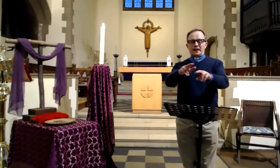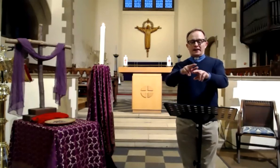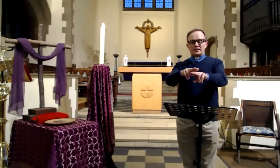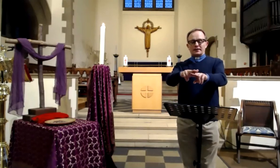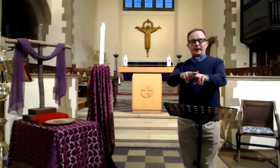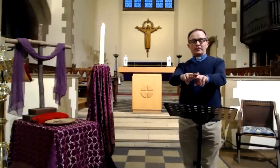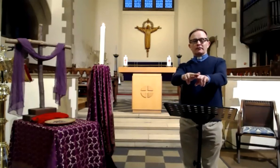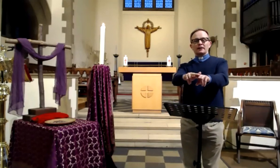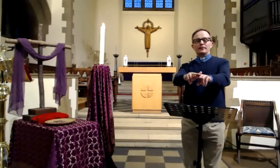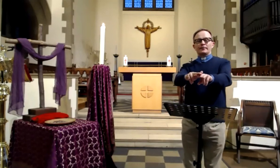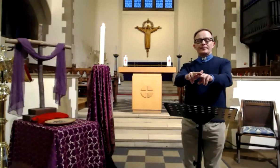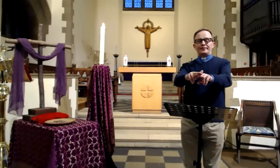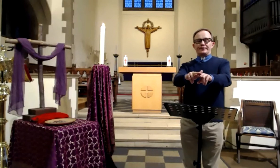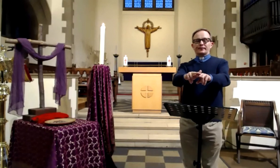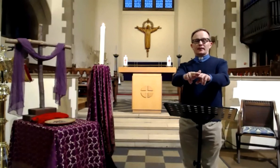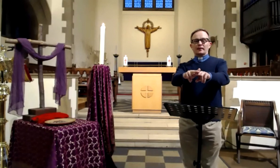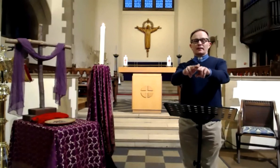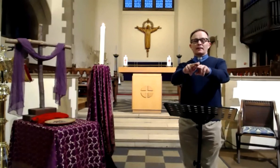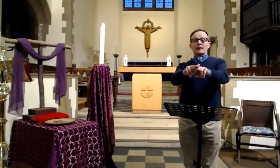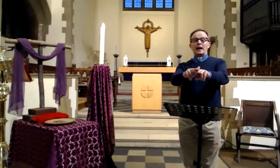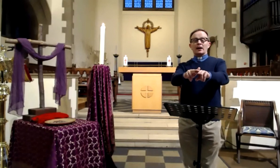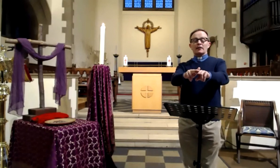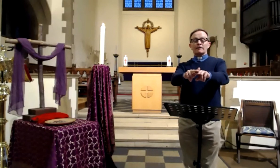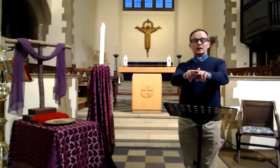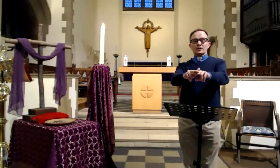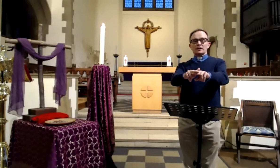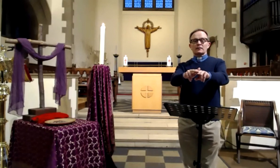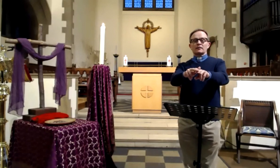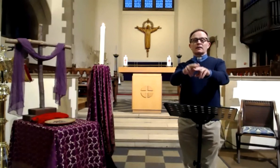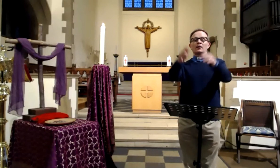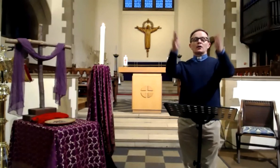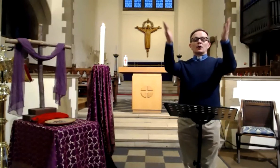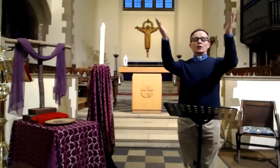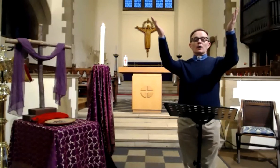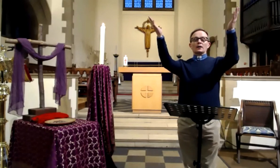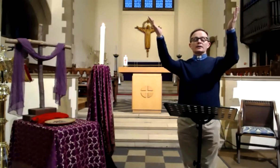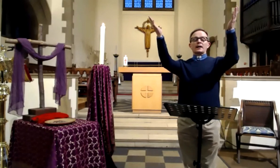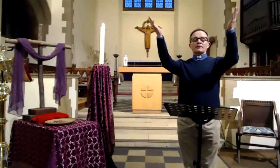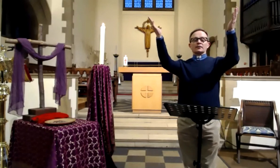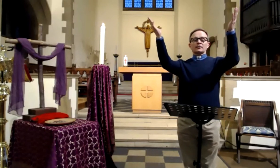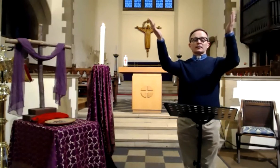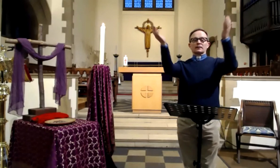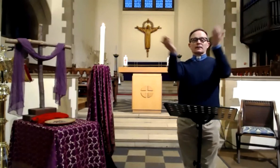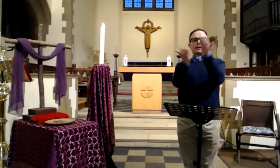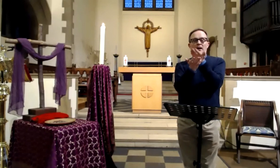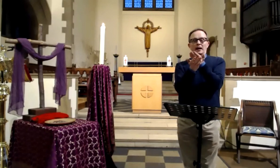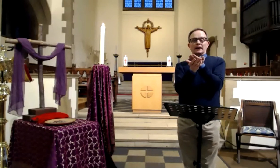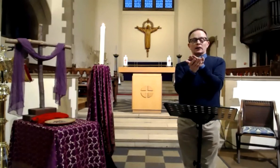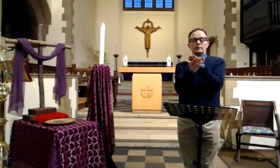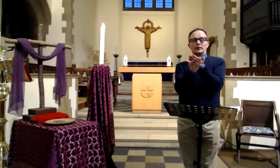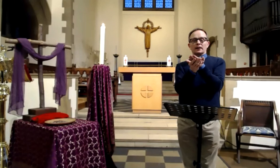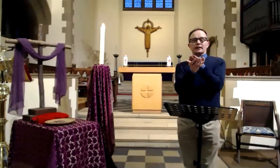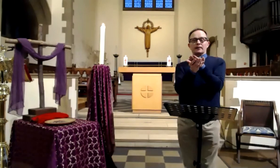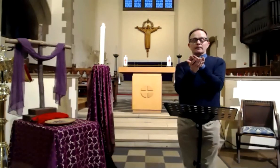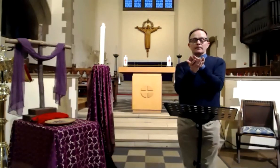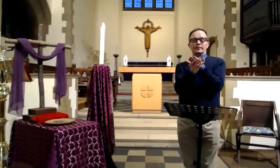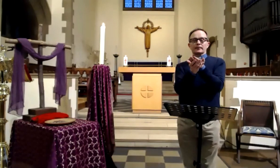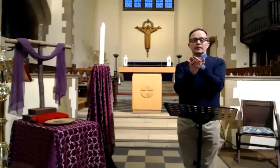hands like that. You ready? Our Father, who art in heaven, hallowed be thy name.